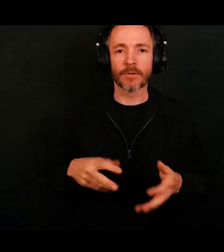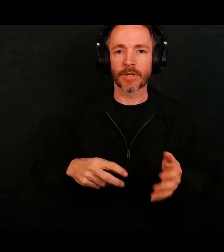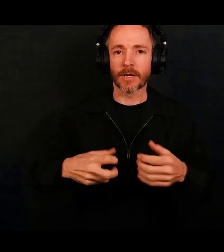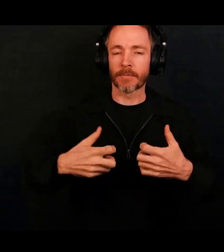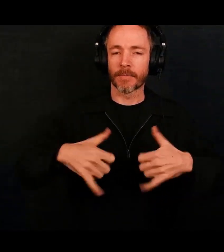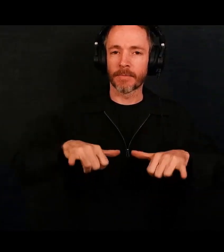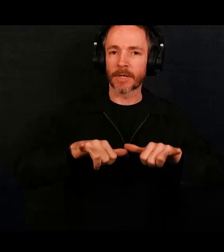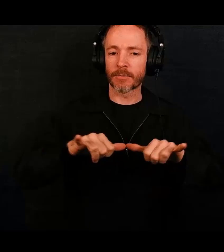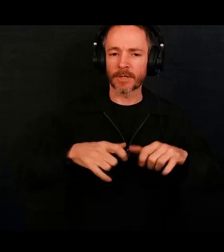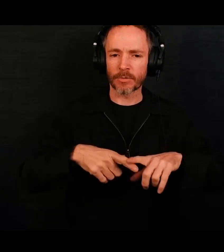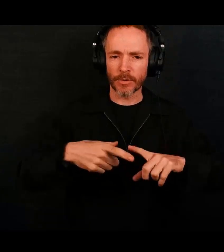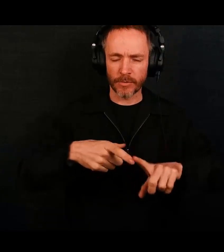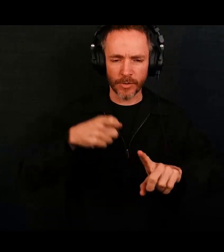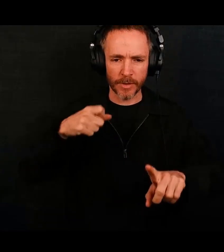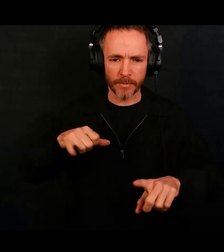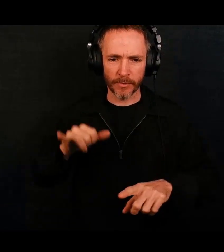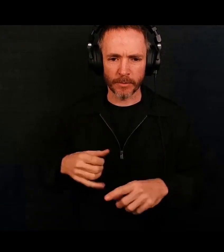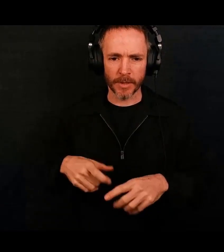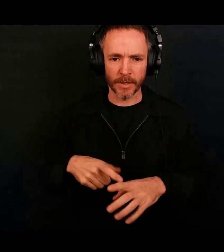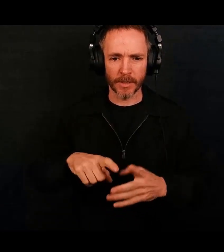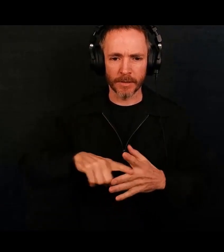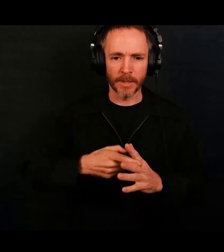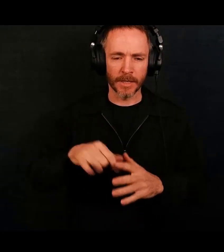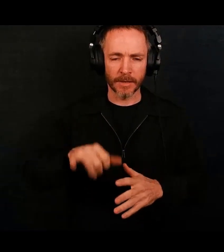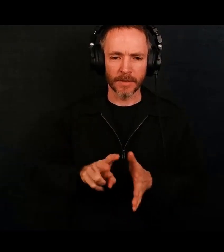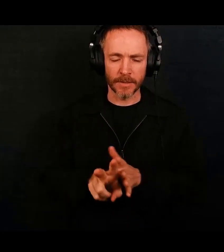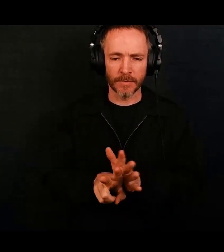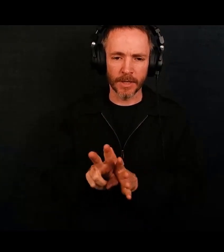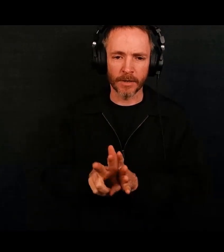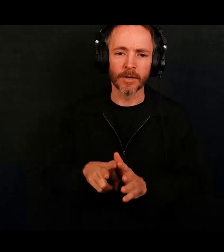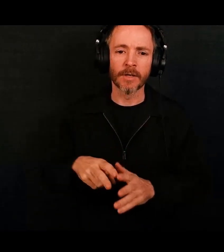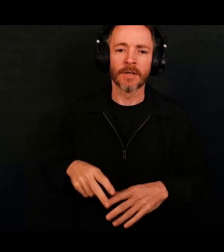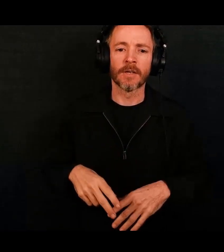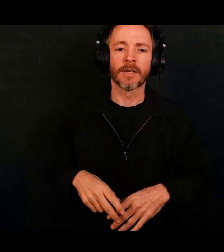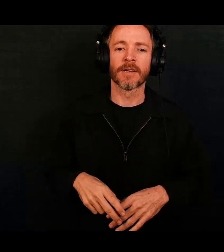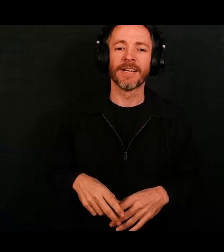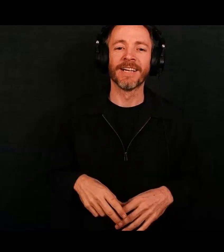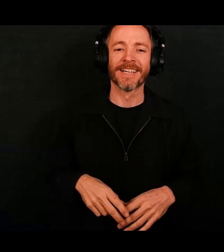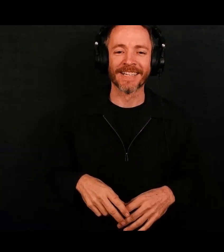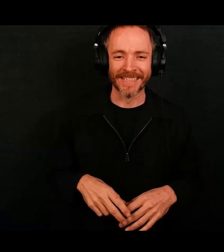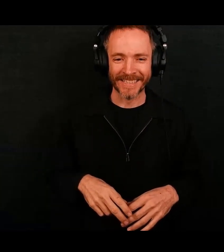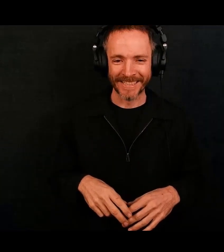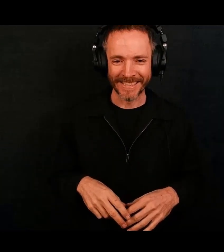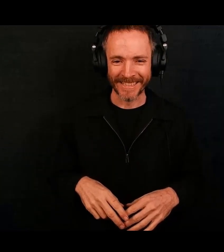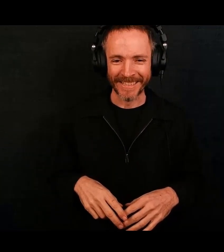That's what those measurements were from the beginning of this video.